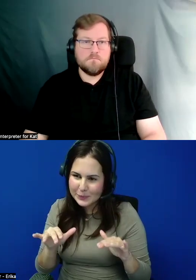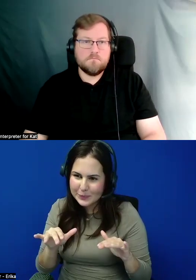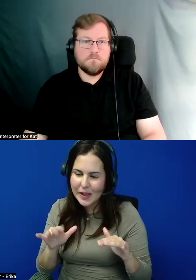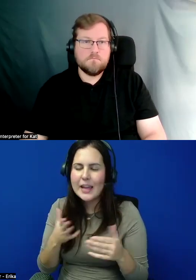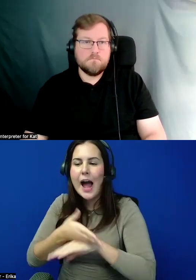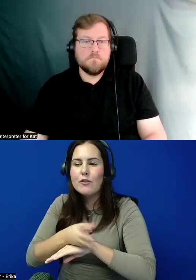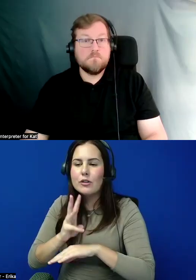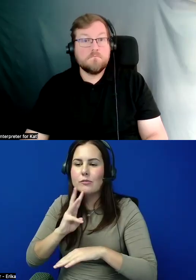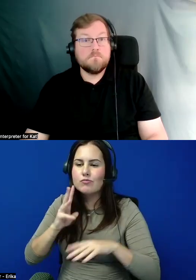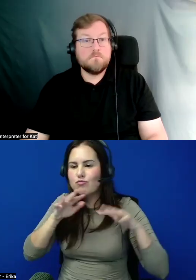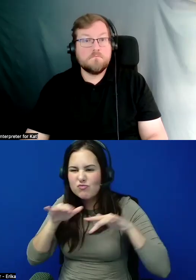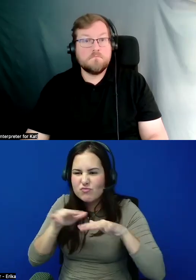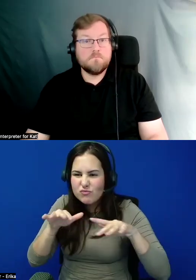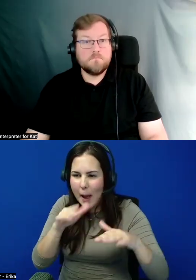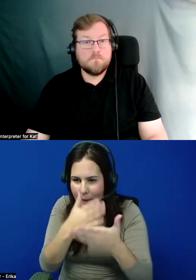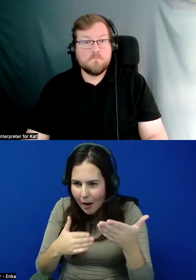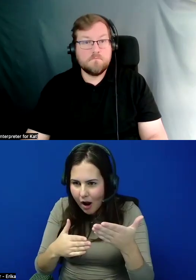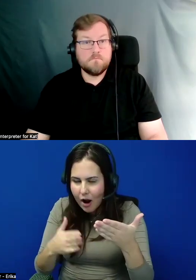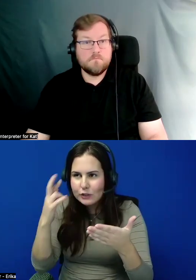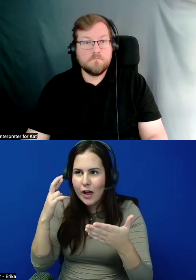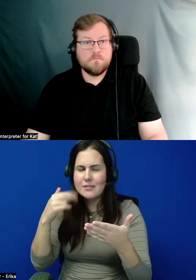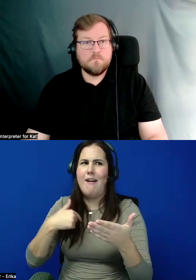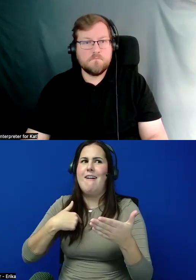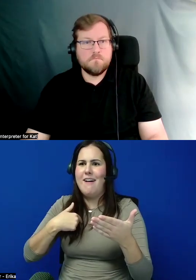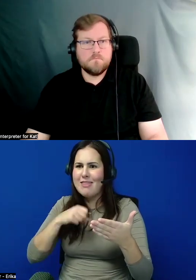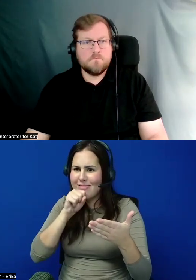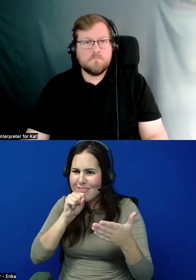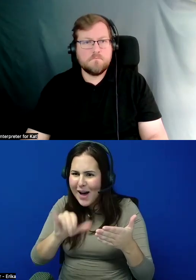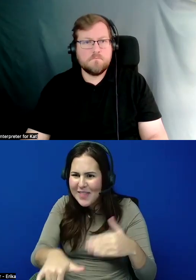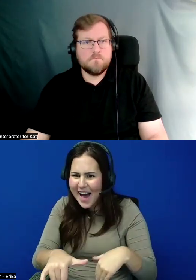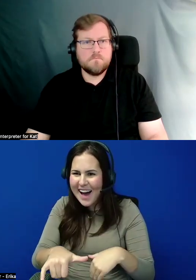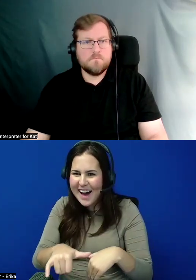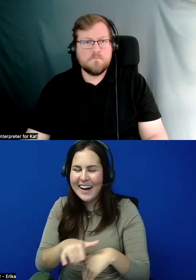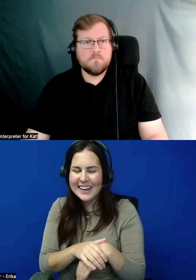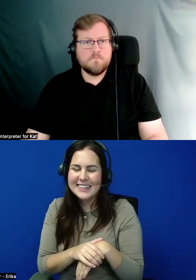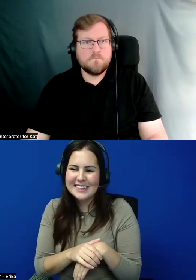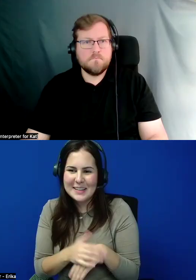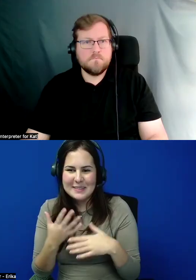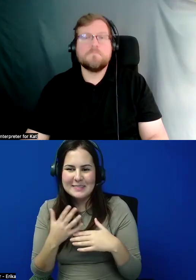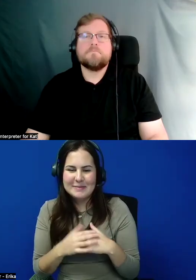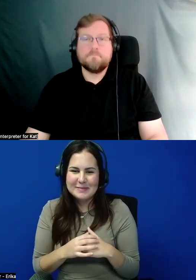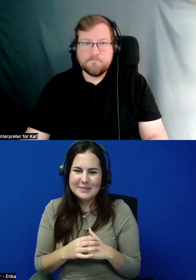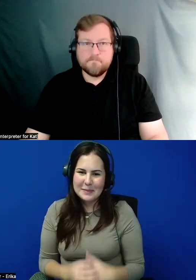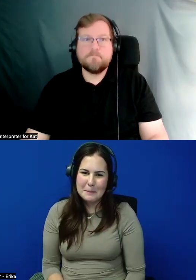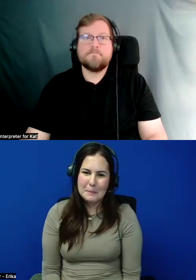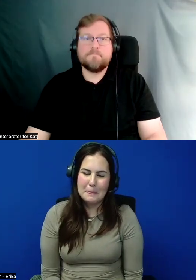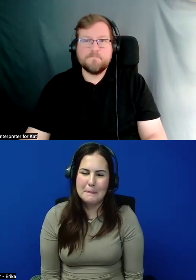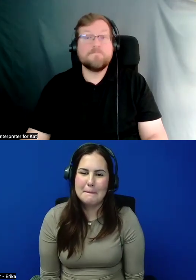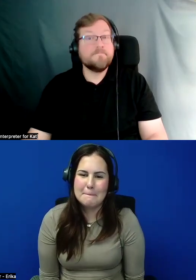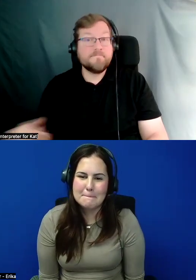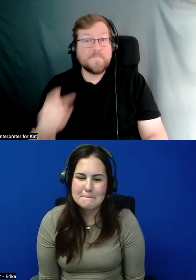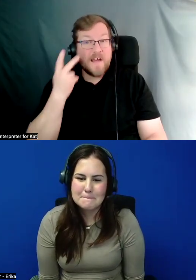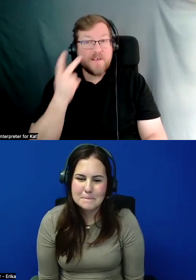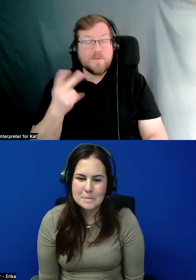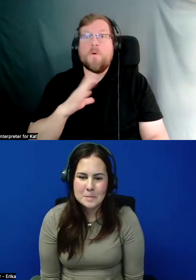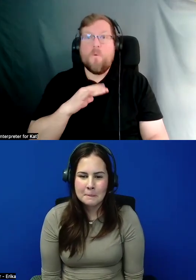scene where she's like, no, I love that. Like she may not know Yeah. what she's doing, but she's into it. Yeah, I So mean, I was like, ooh. So I wanted to